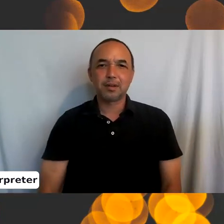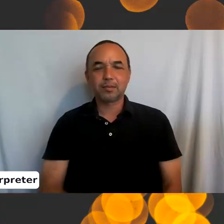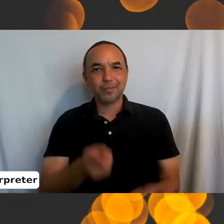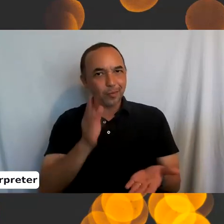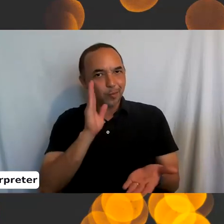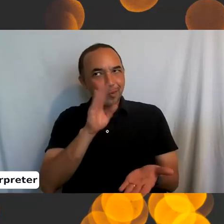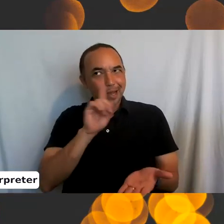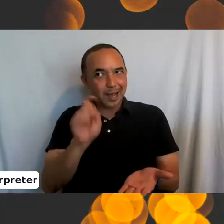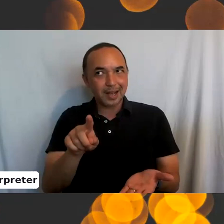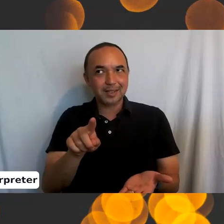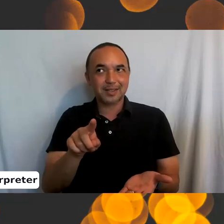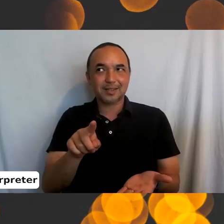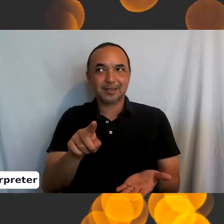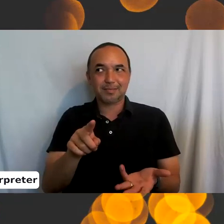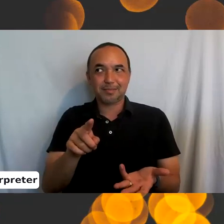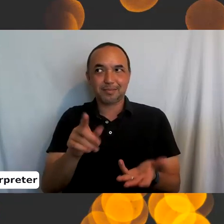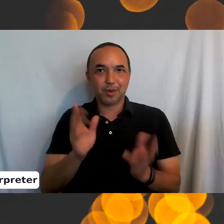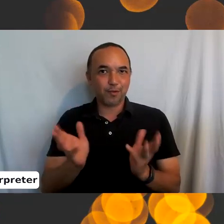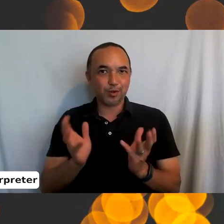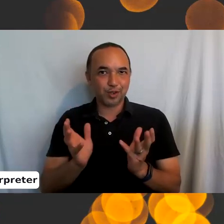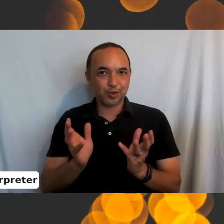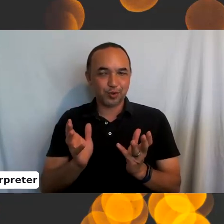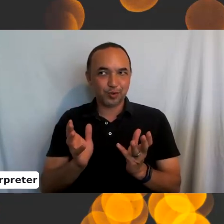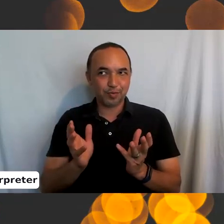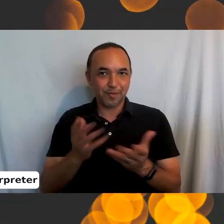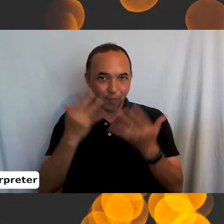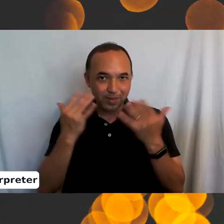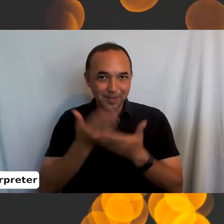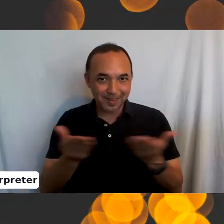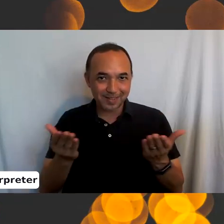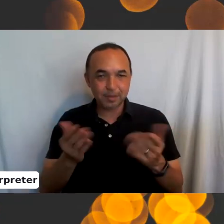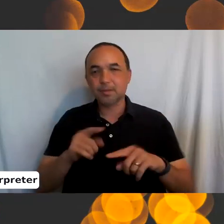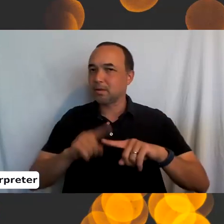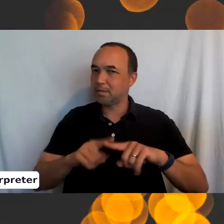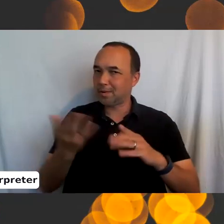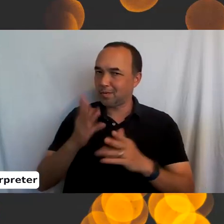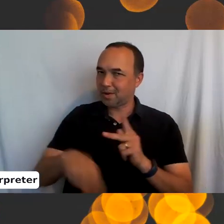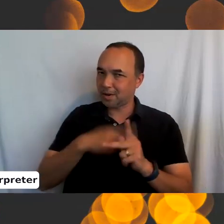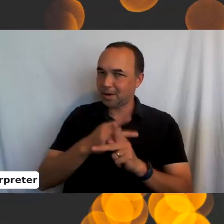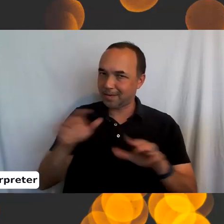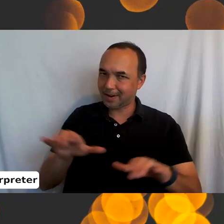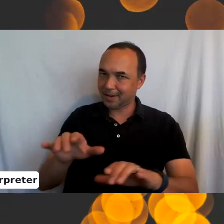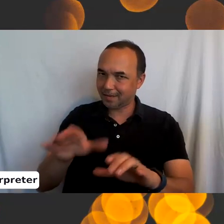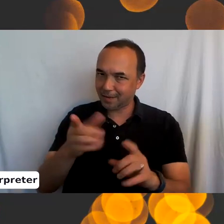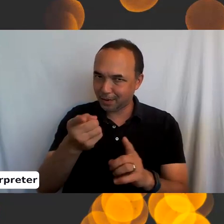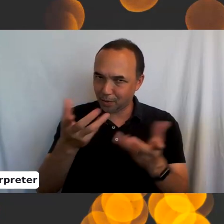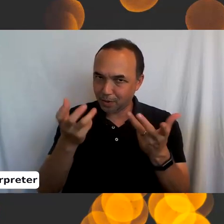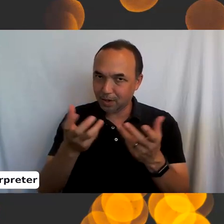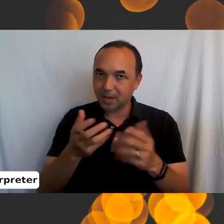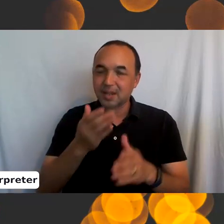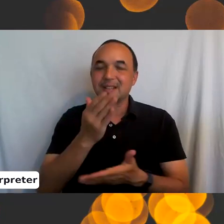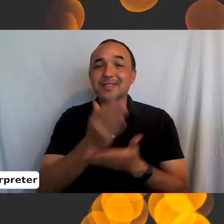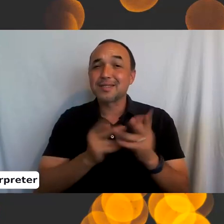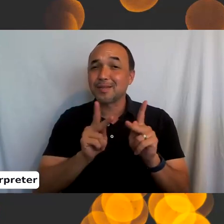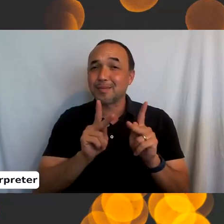know, make them want to be friendly with you, depending on what kind of activity you want. You know, some people go in and they try to provoke, and